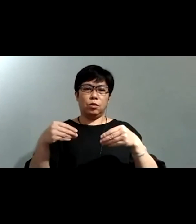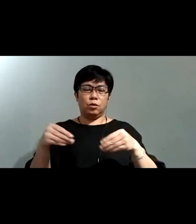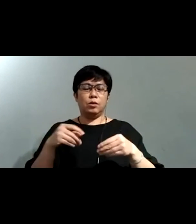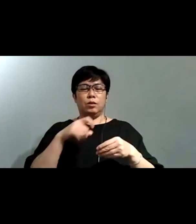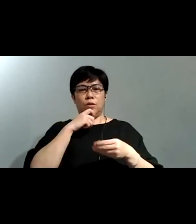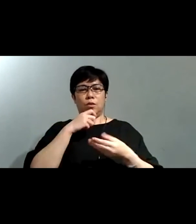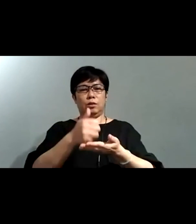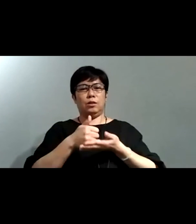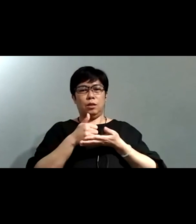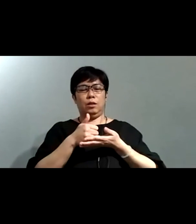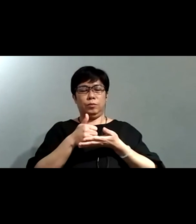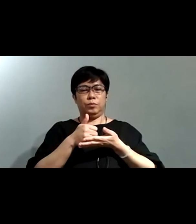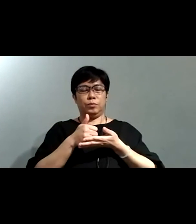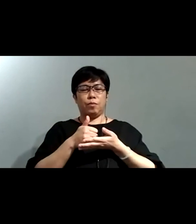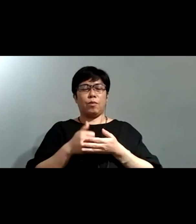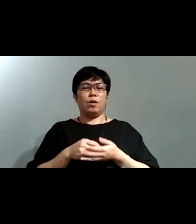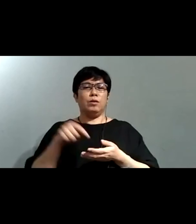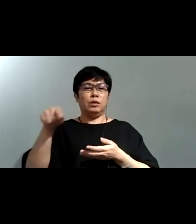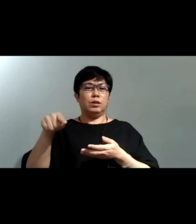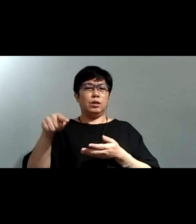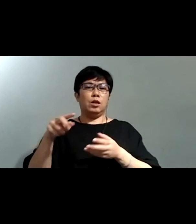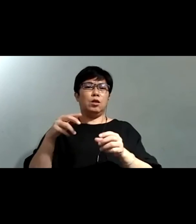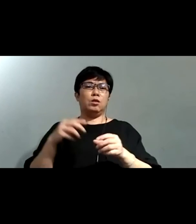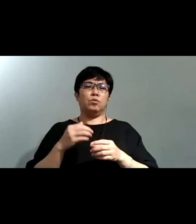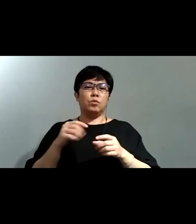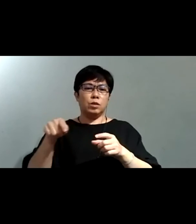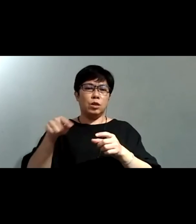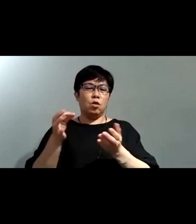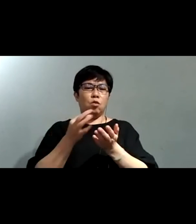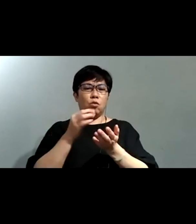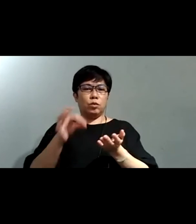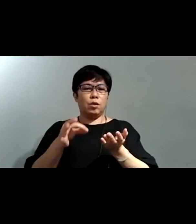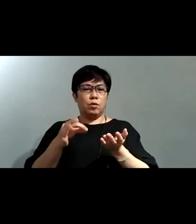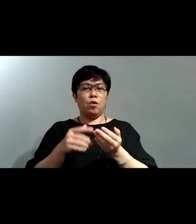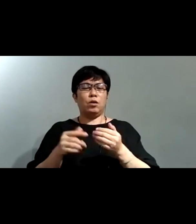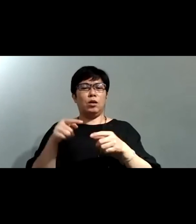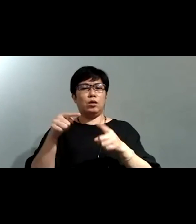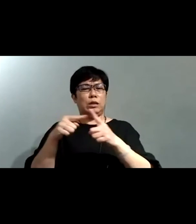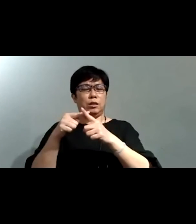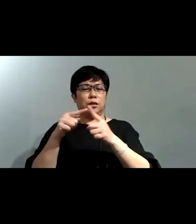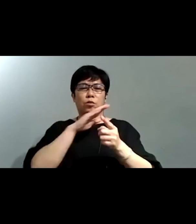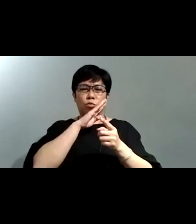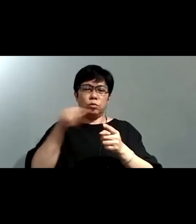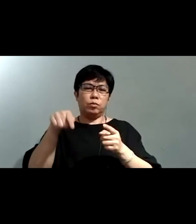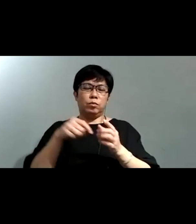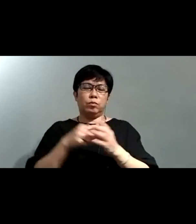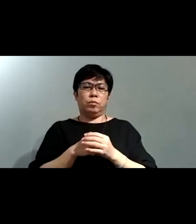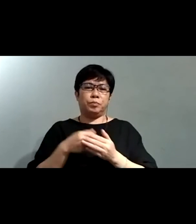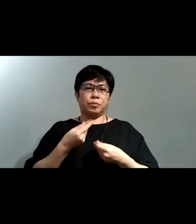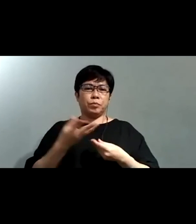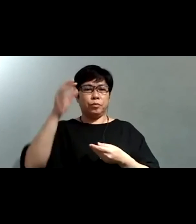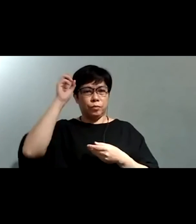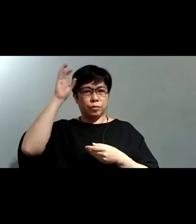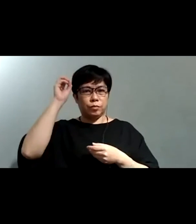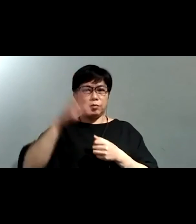in the community and then call them to give the comment over the solution that provided or drafted by